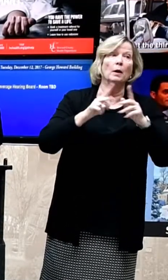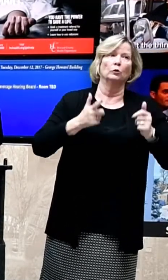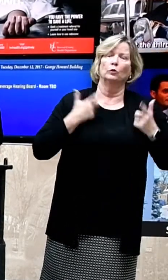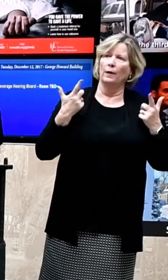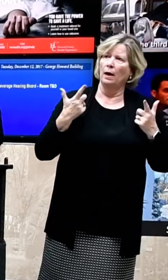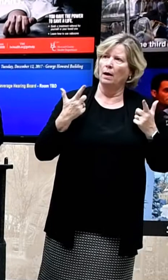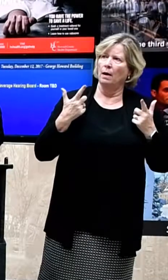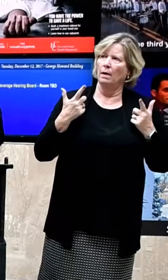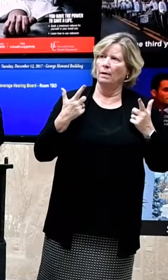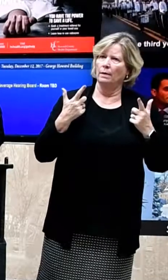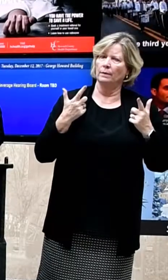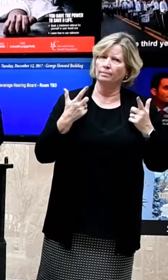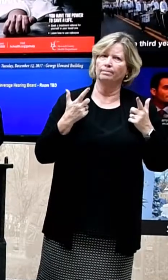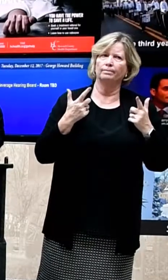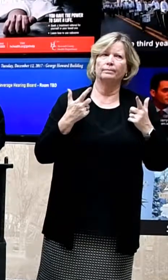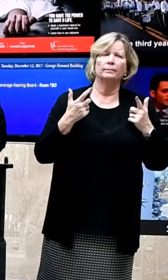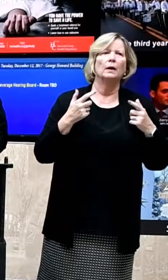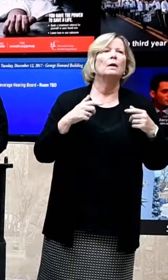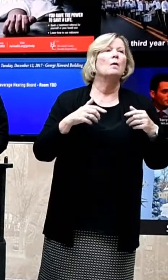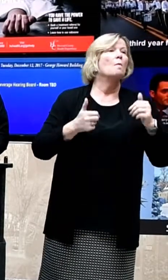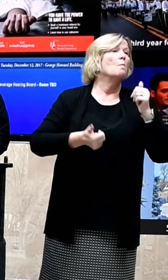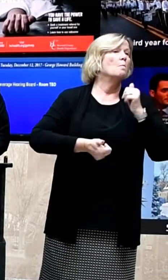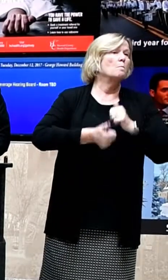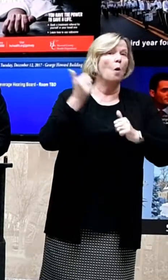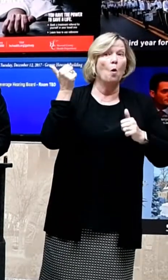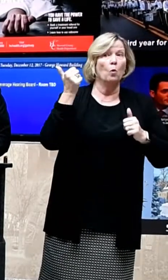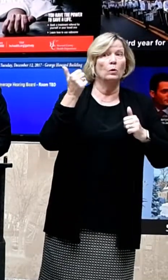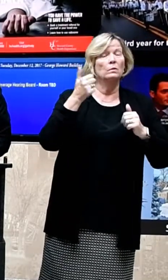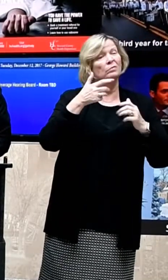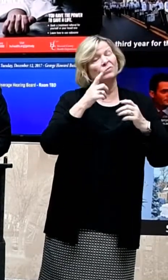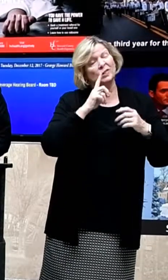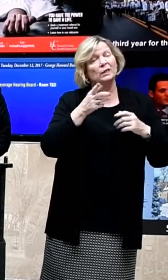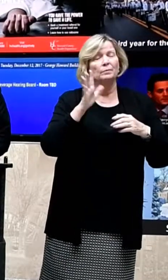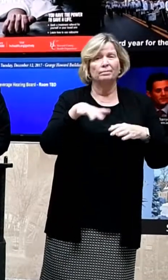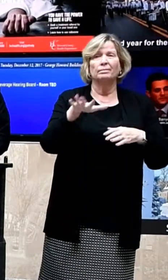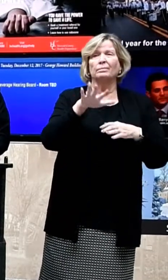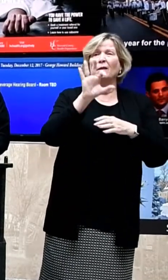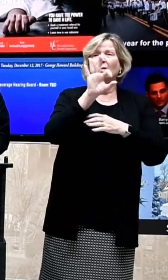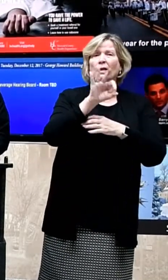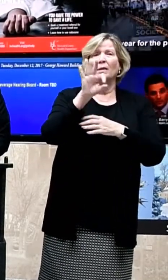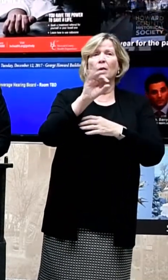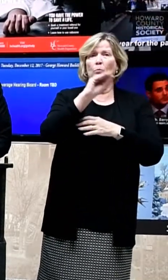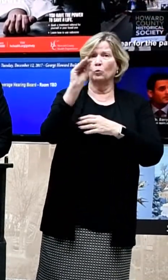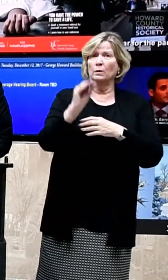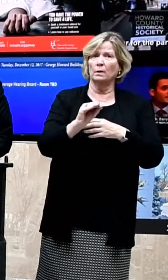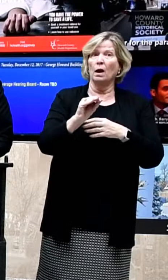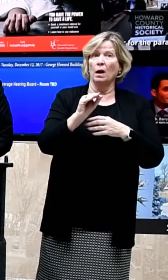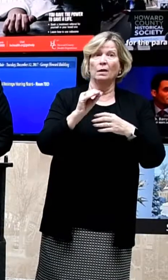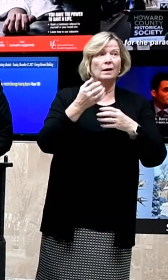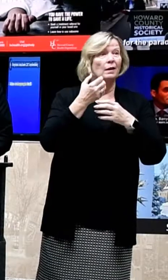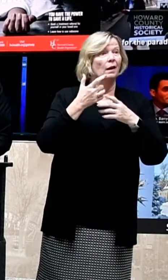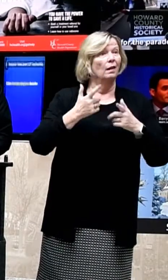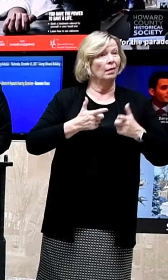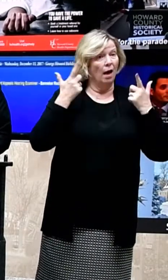survived. The vast majority, in fact 90%, because of